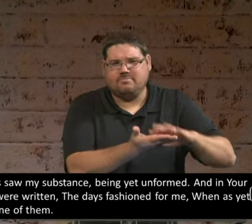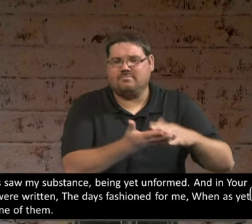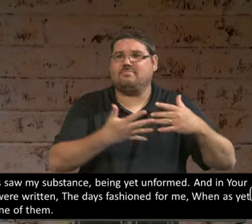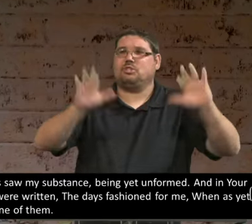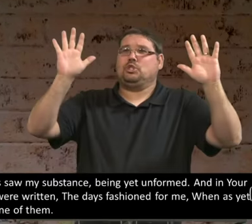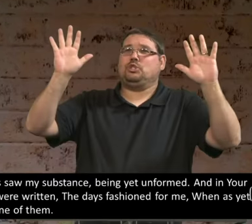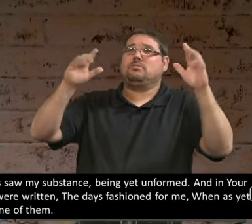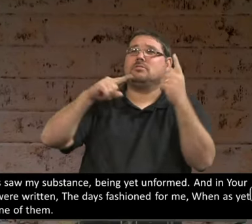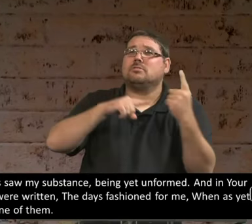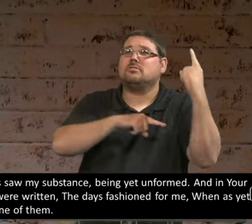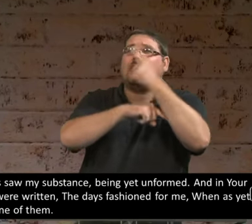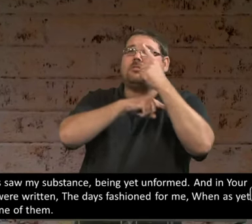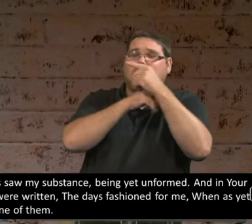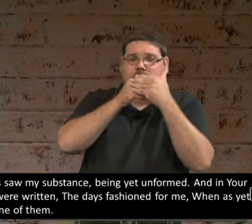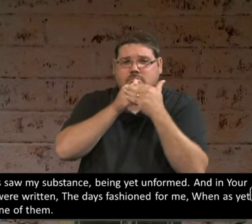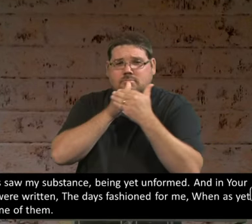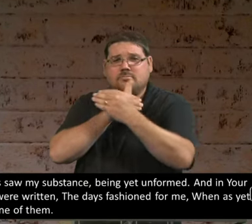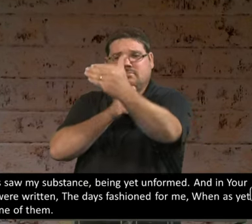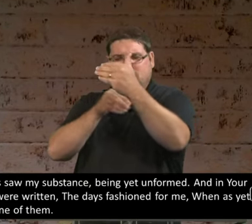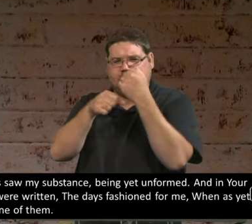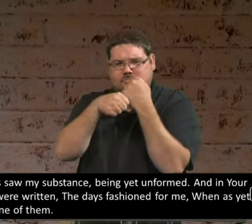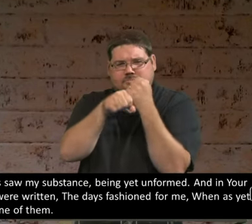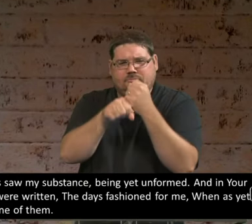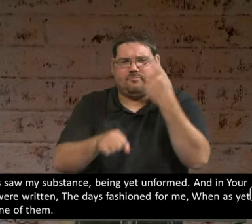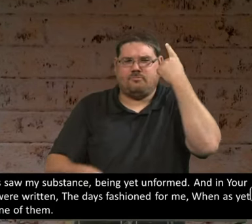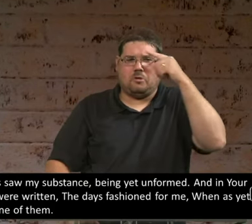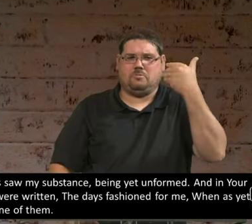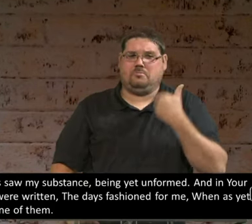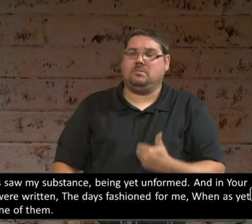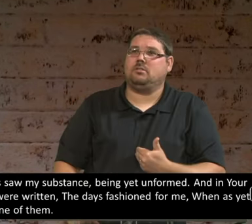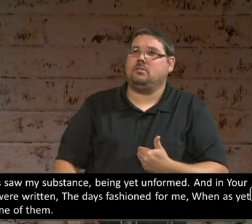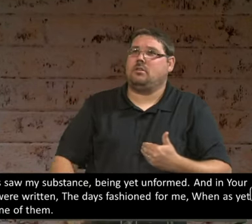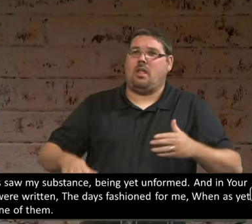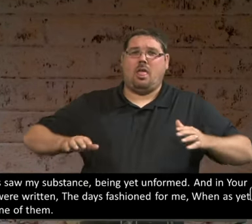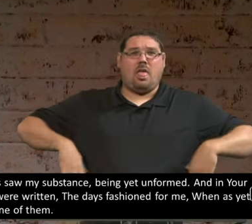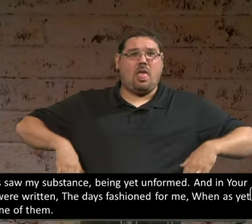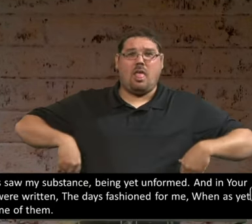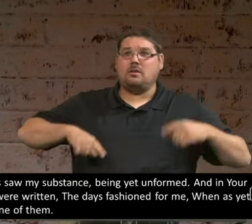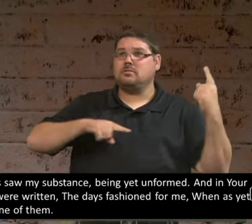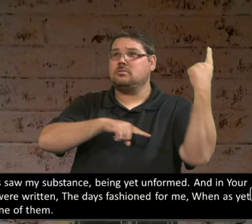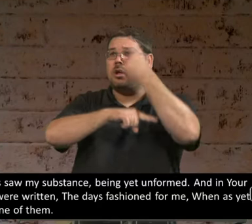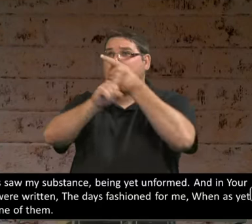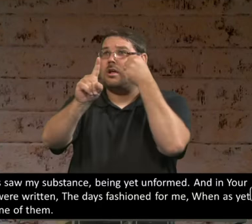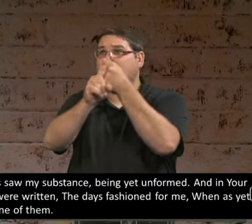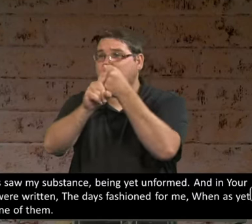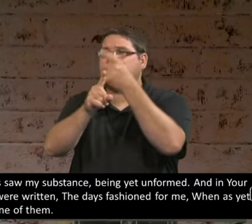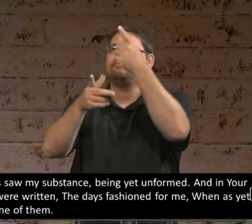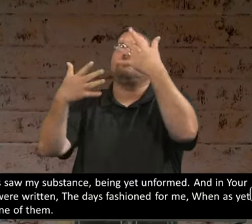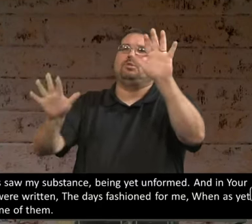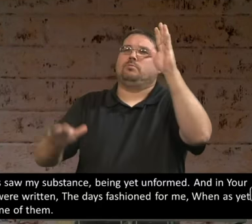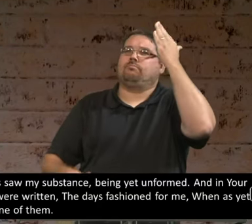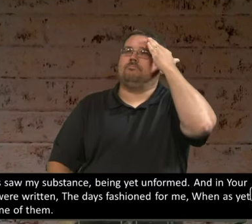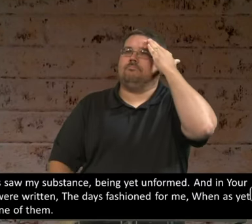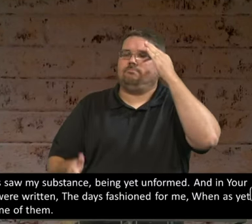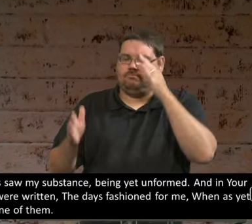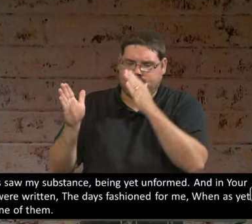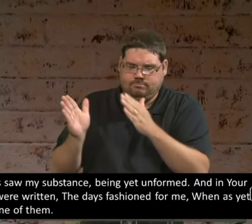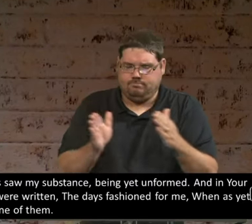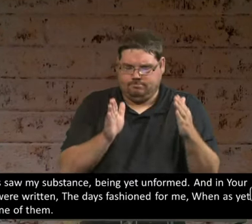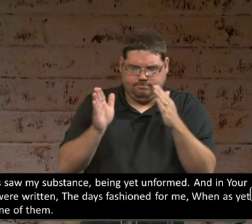all were written, the days fashioned for me, when as yet there was none of them,